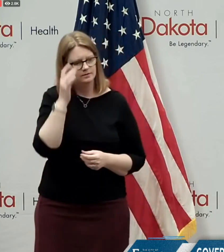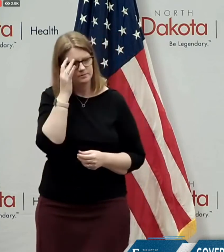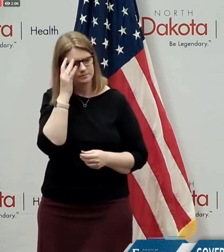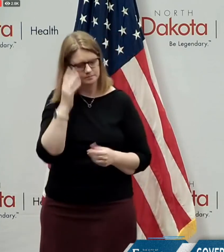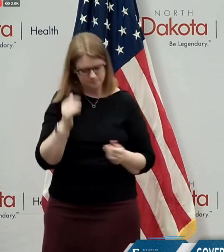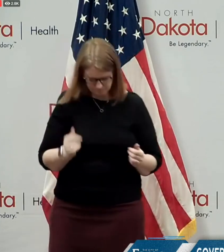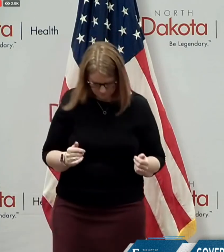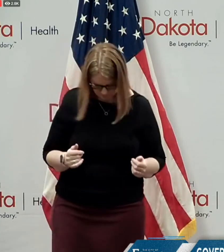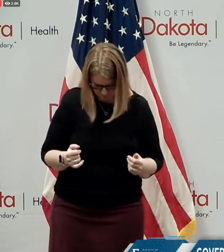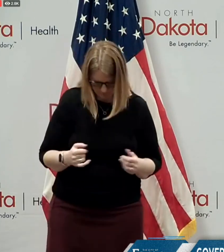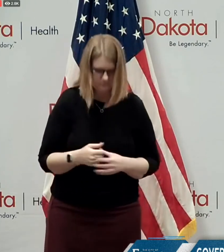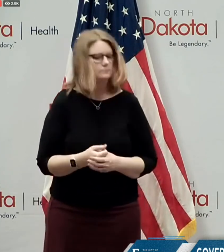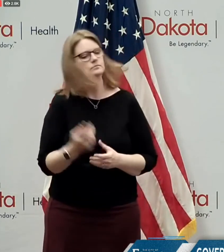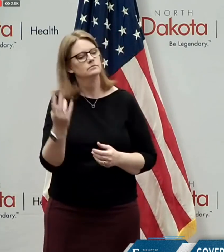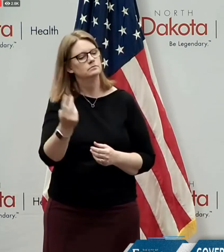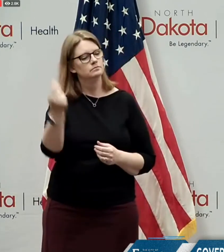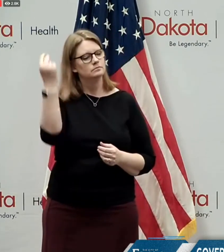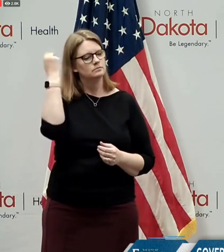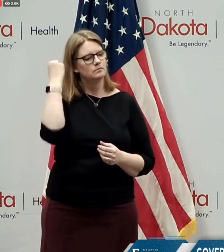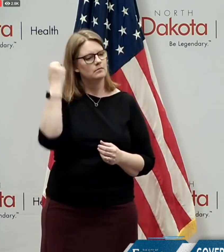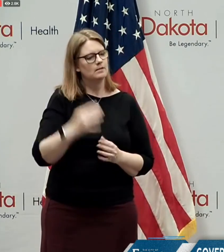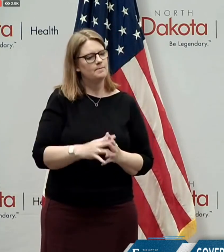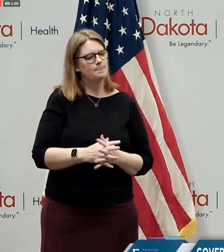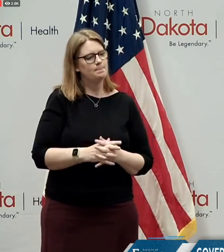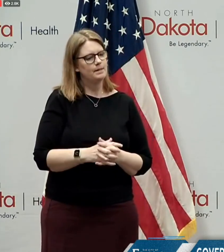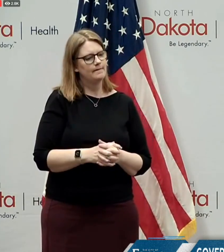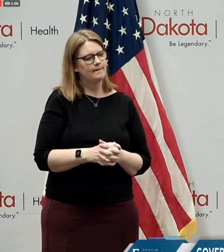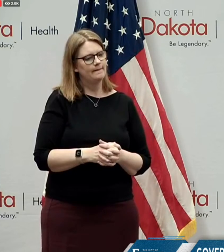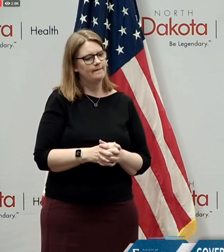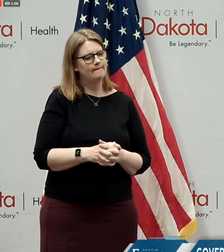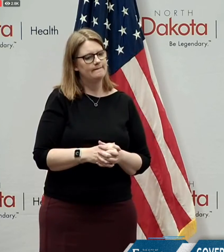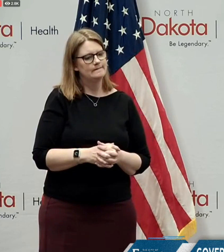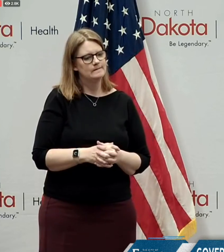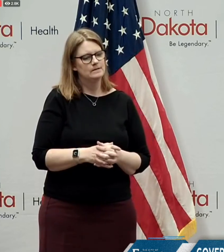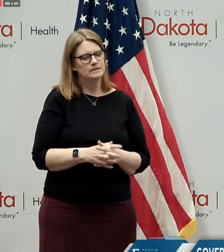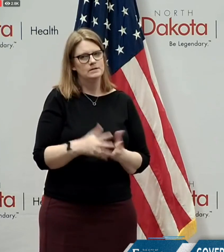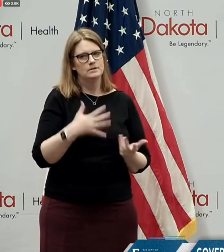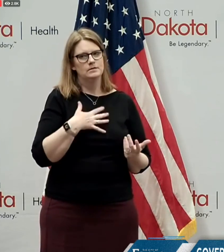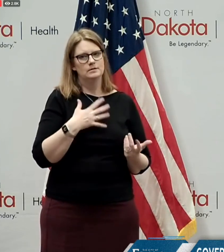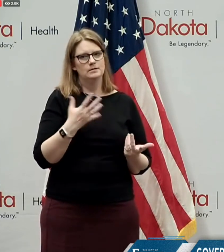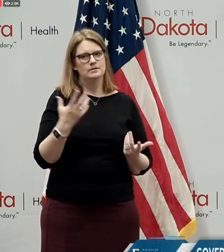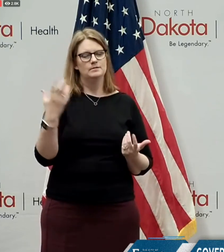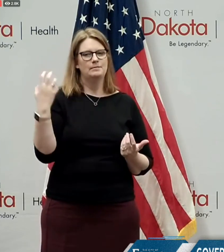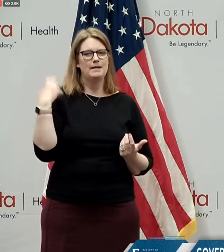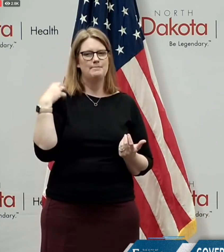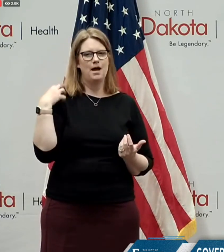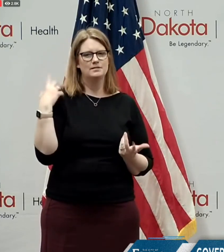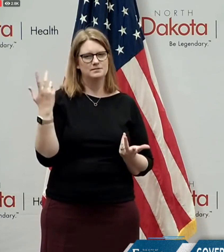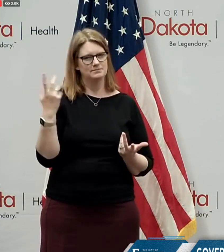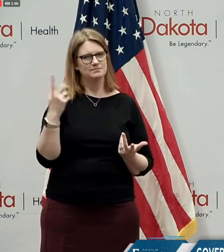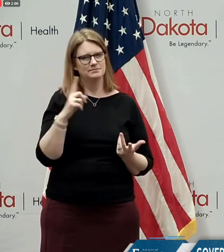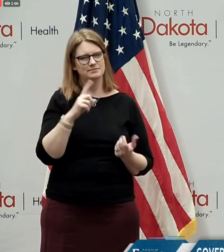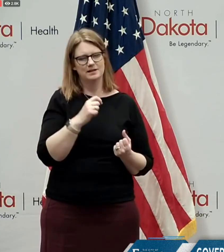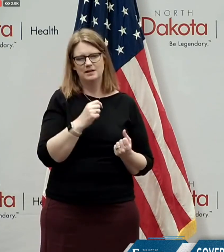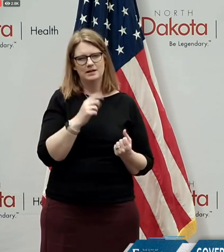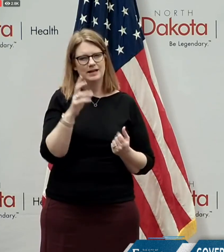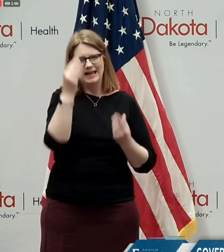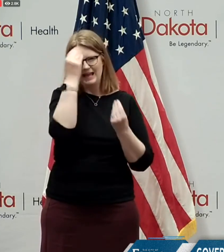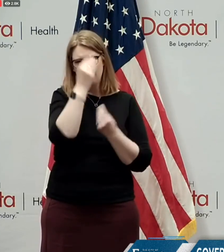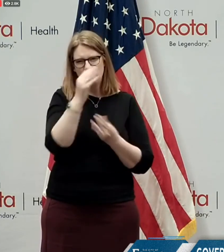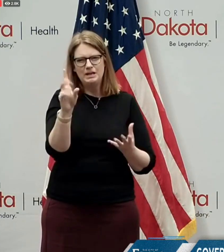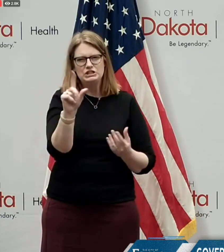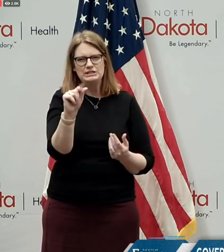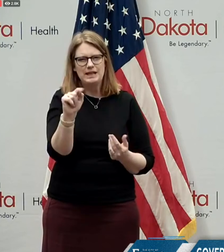data that the governor alluded to. And as we all know, my boss, he sure loves the data, and so it